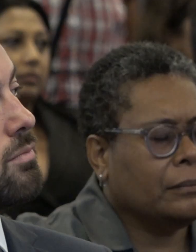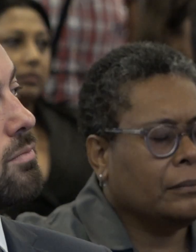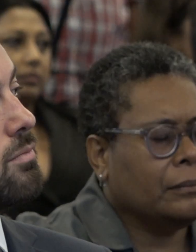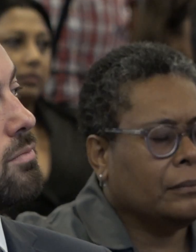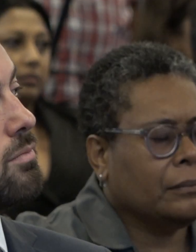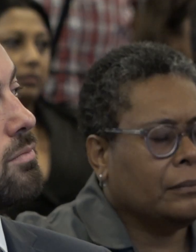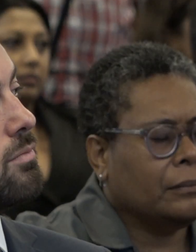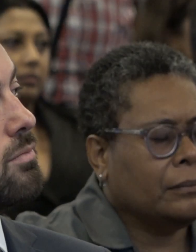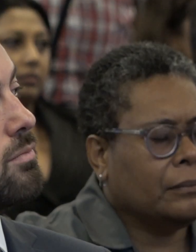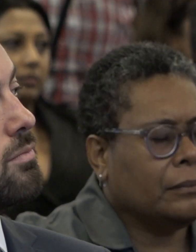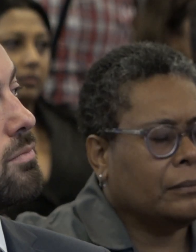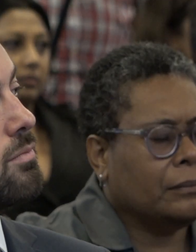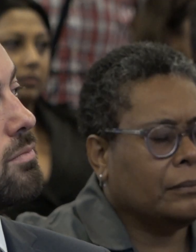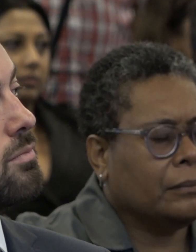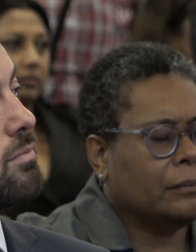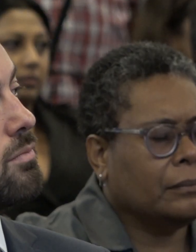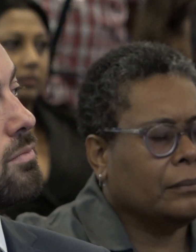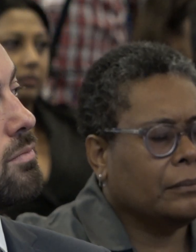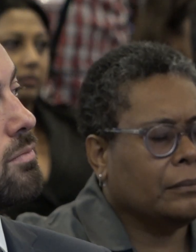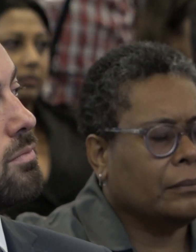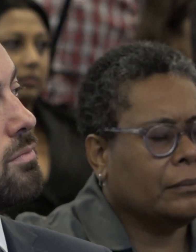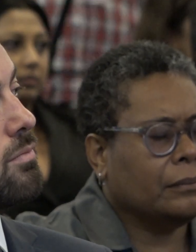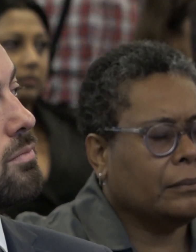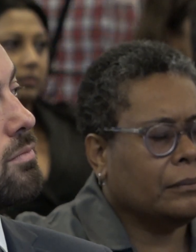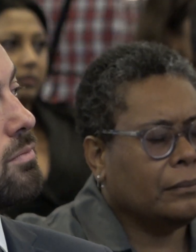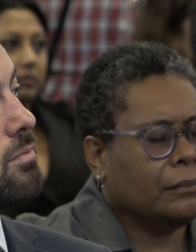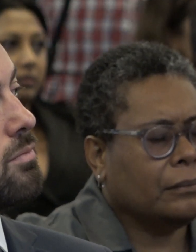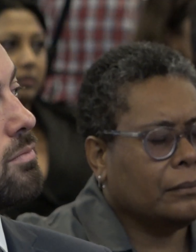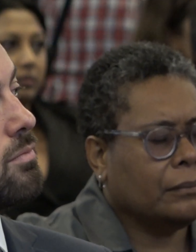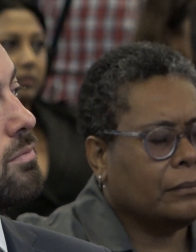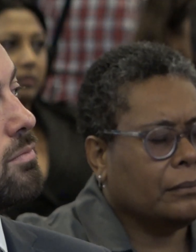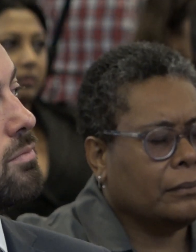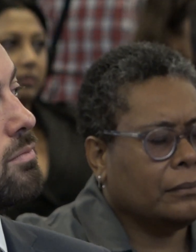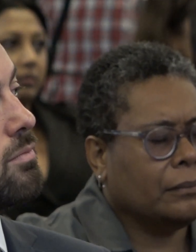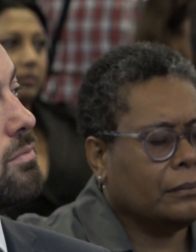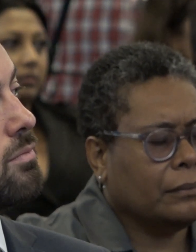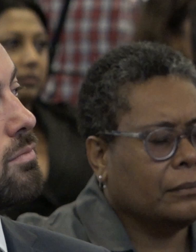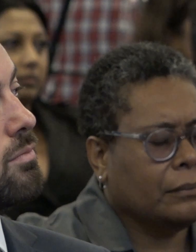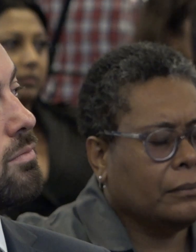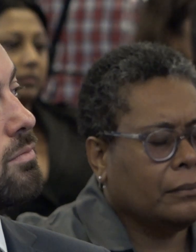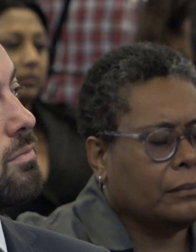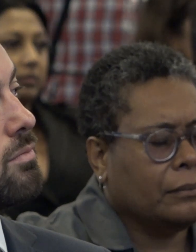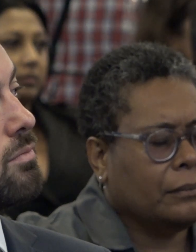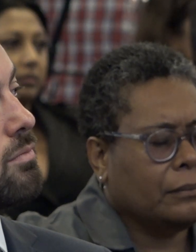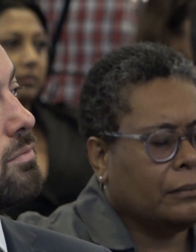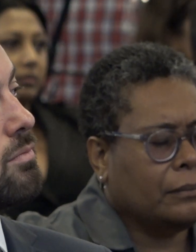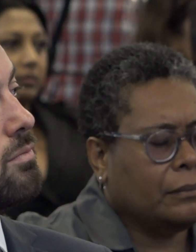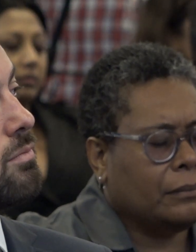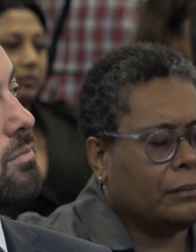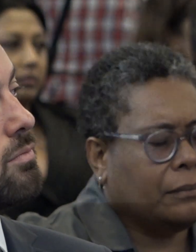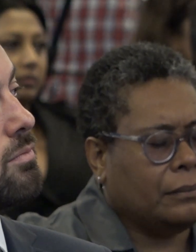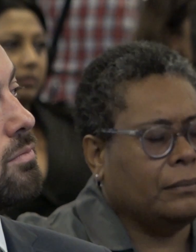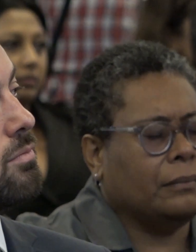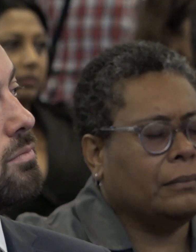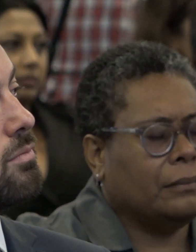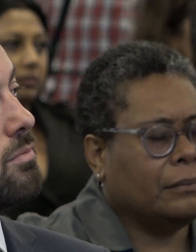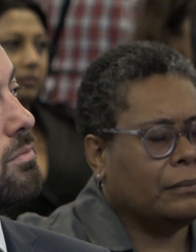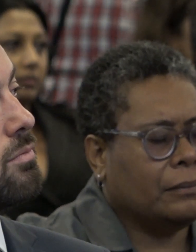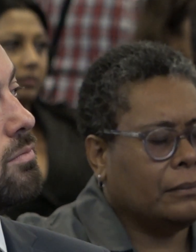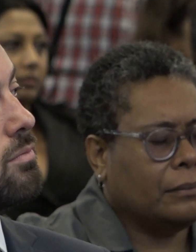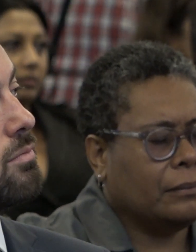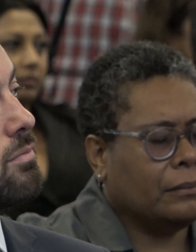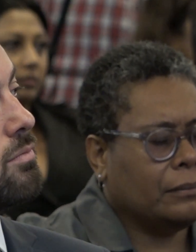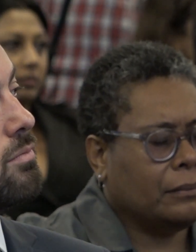ministry. We can make our plans, God give the right answer. People may pure in their own hearts, but the Lord examine